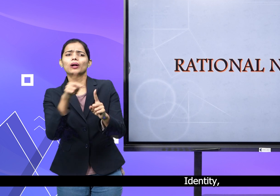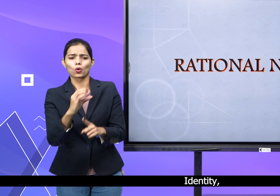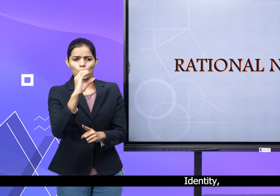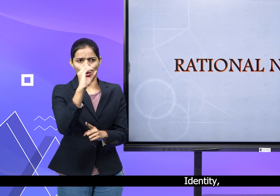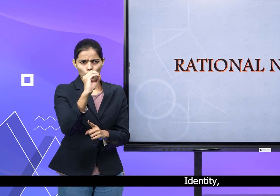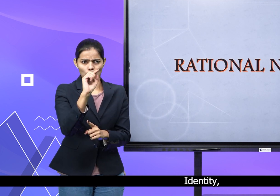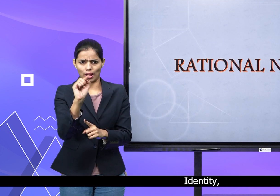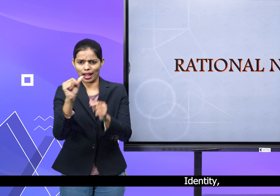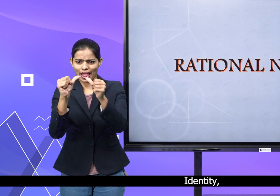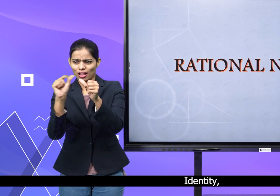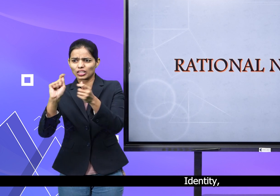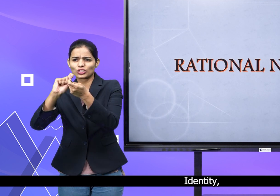identity,